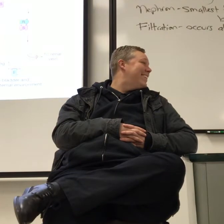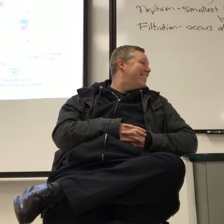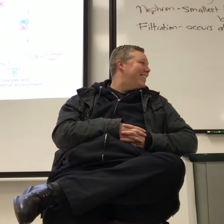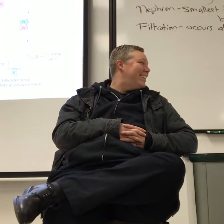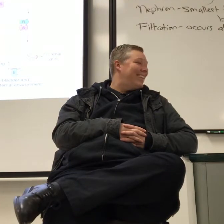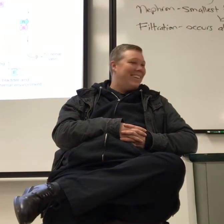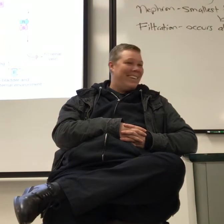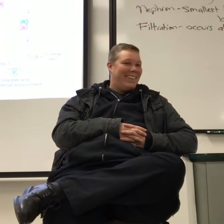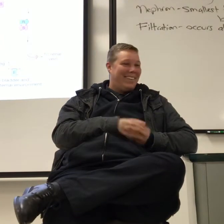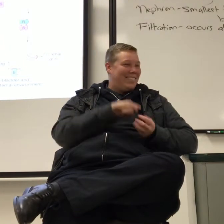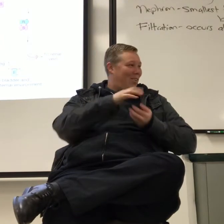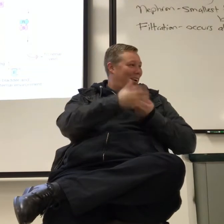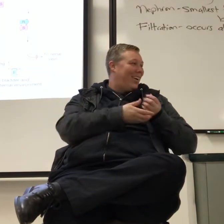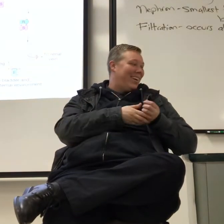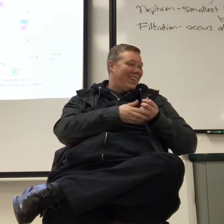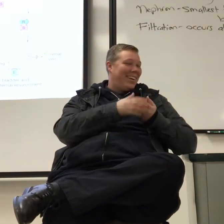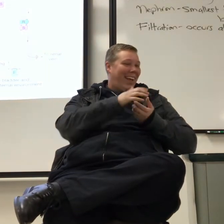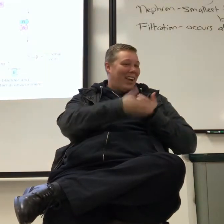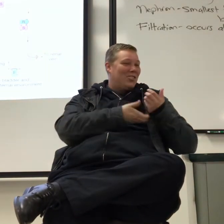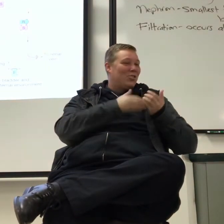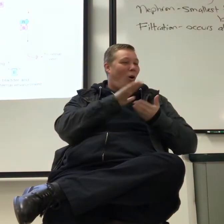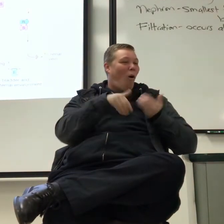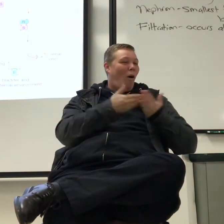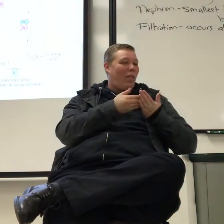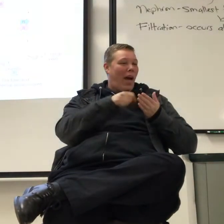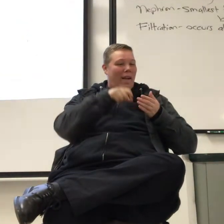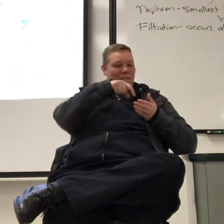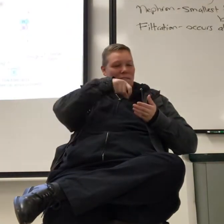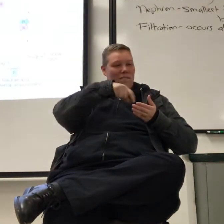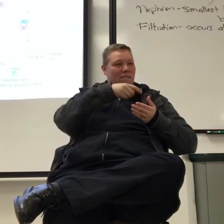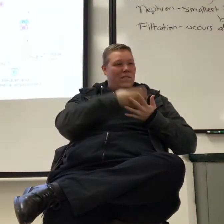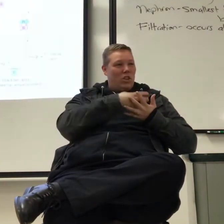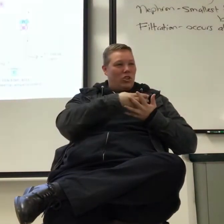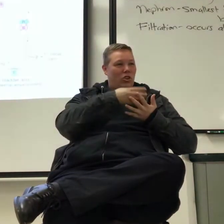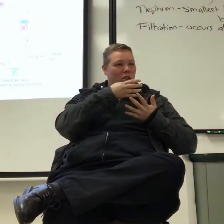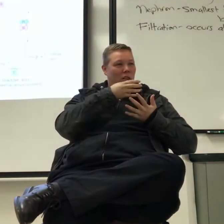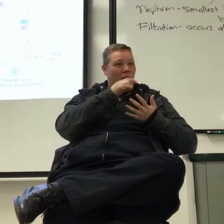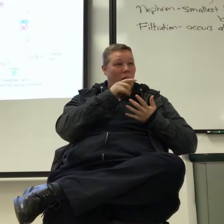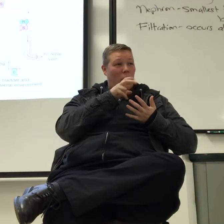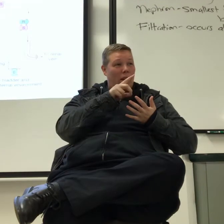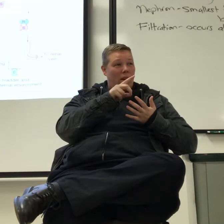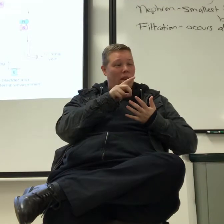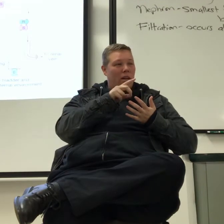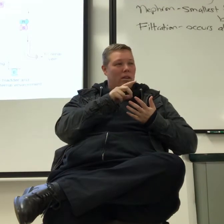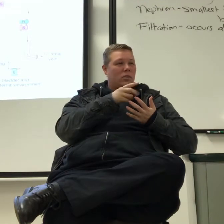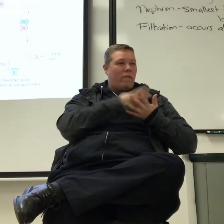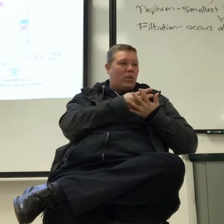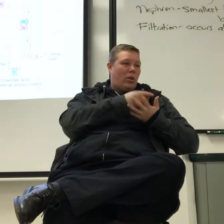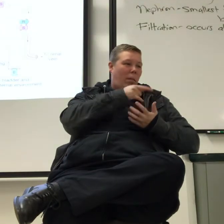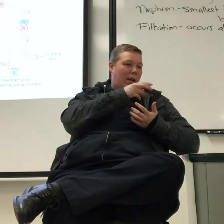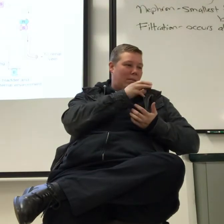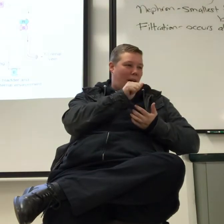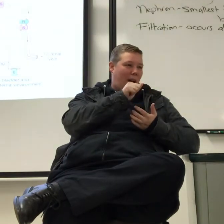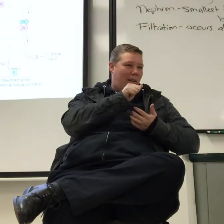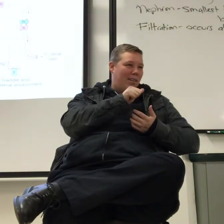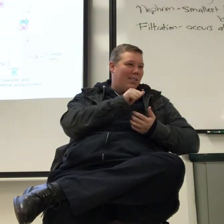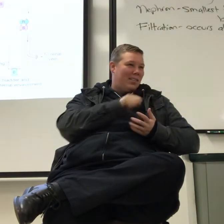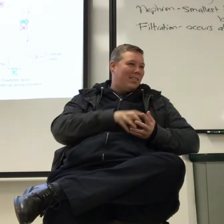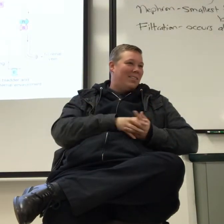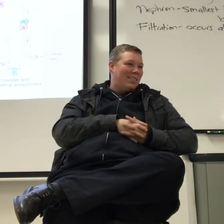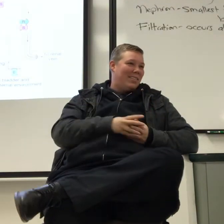Catches all the filtrate. So when you filter the plasma, you call it filtrate after it's been